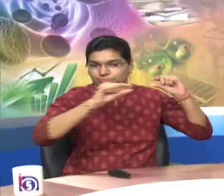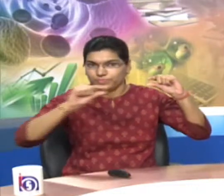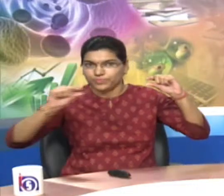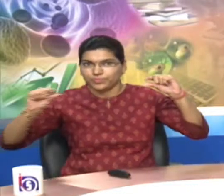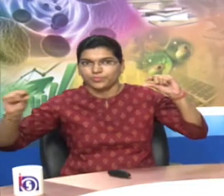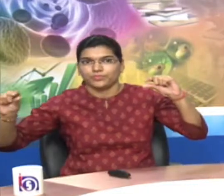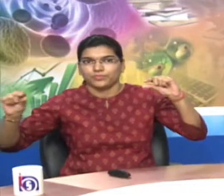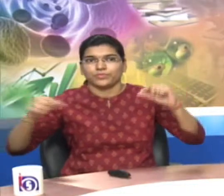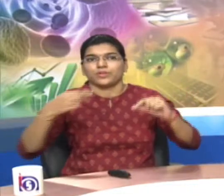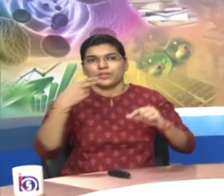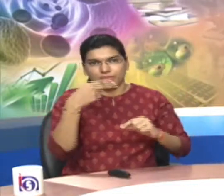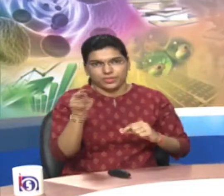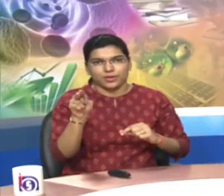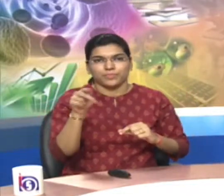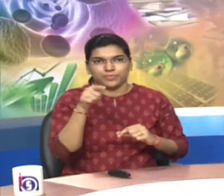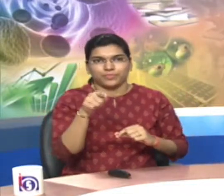and there are rows.